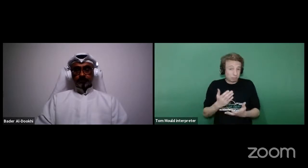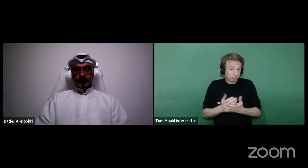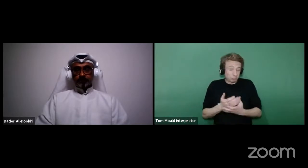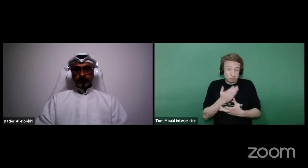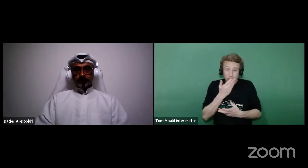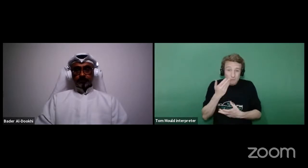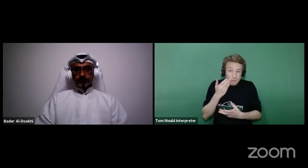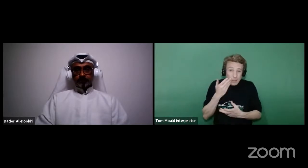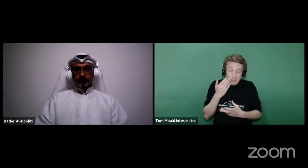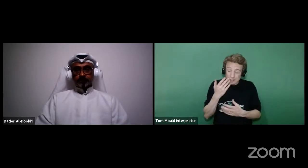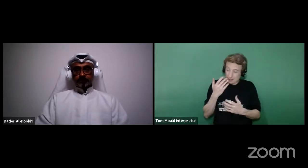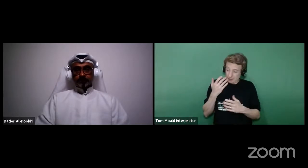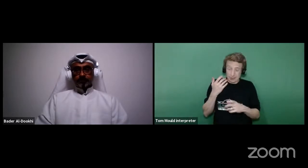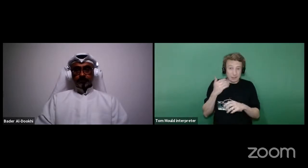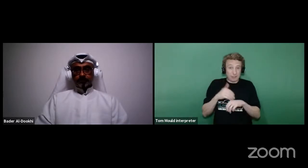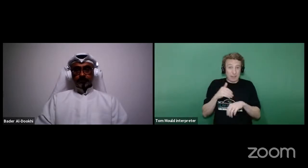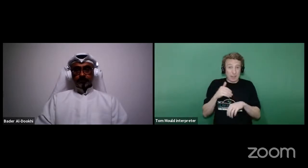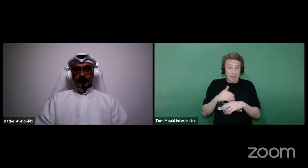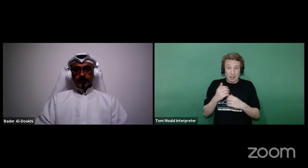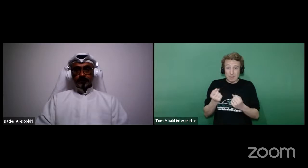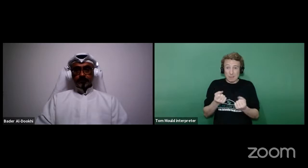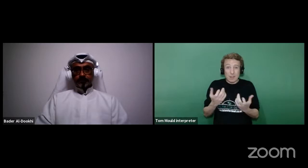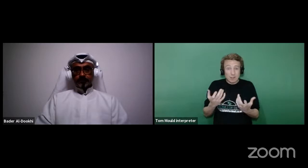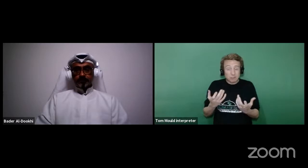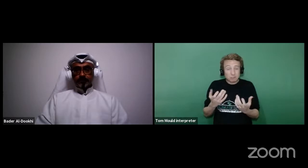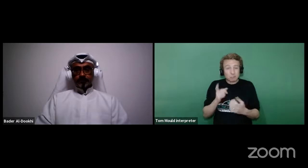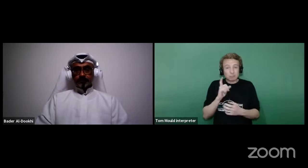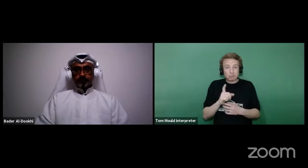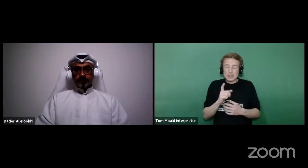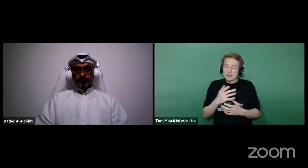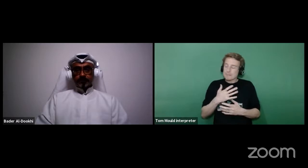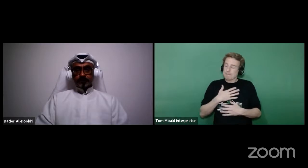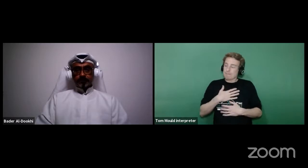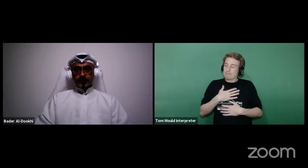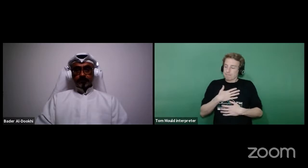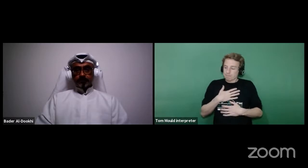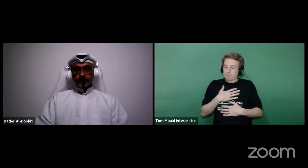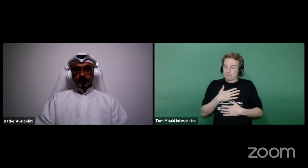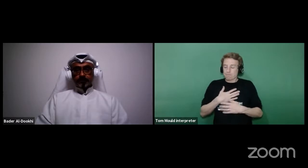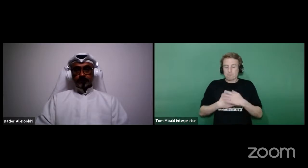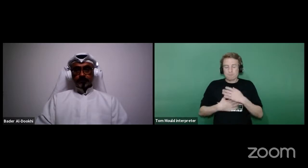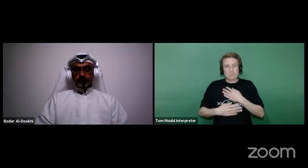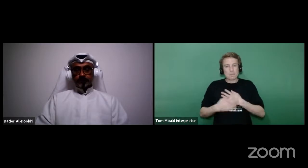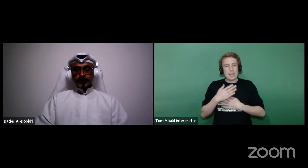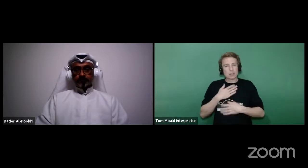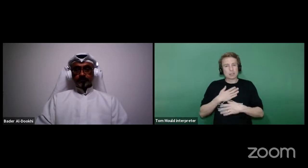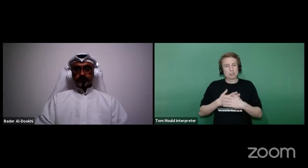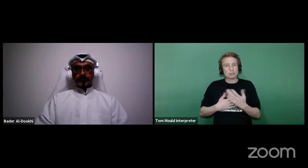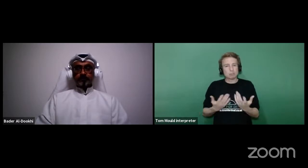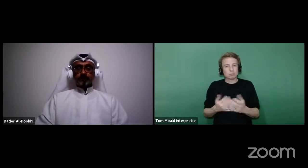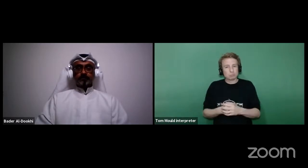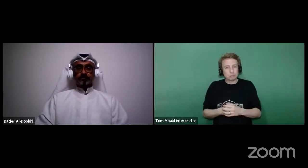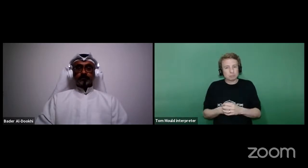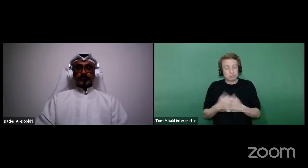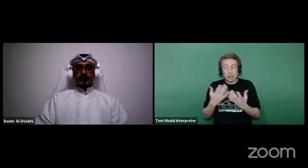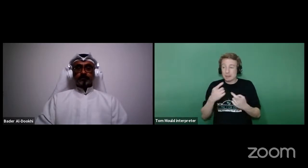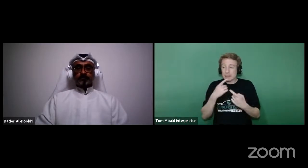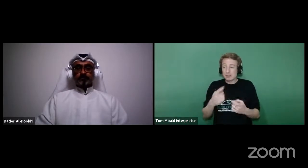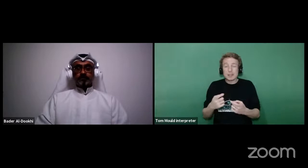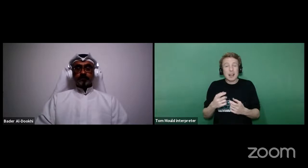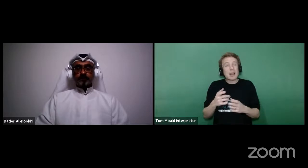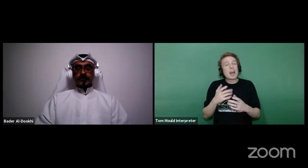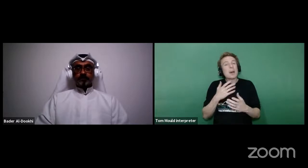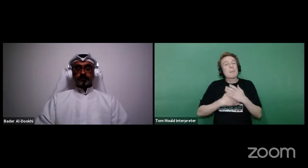patience is central to the individual, to the extent where it's been said that it's like the head as relates to the